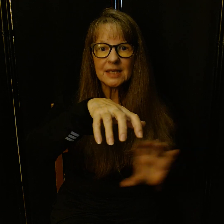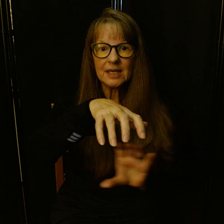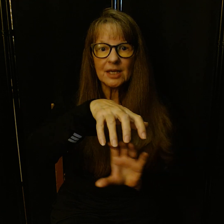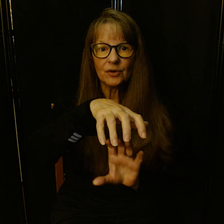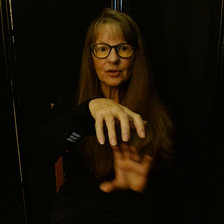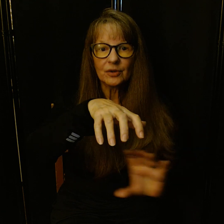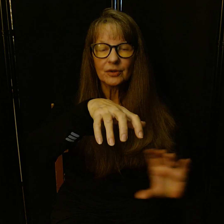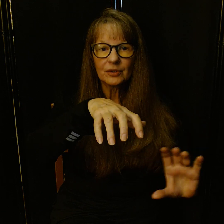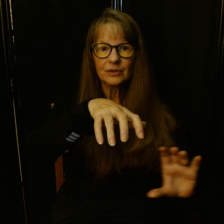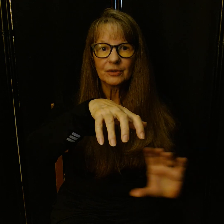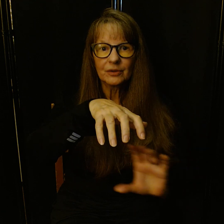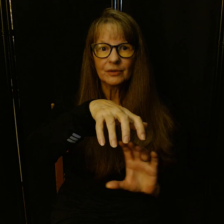here.